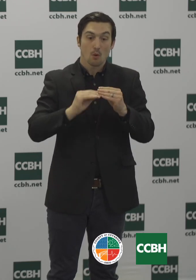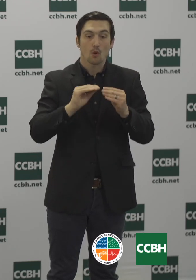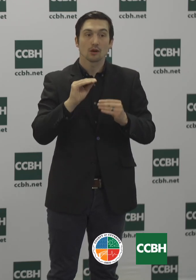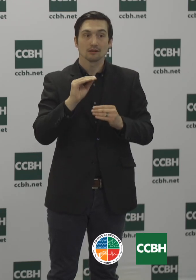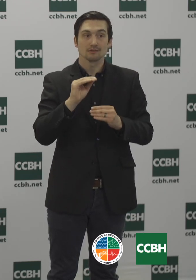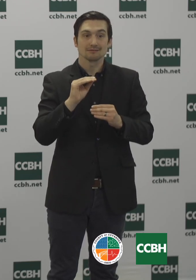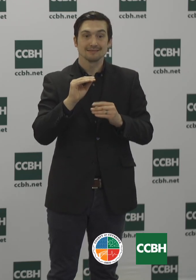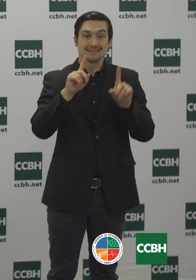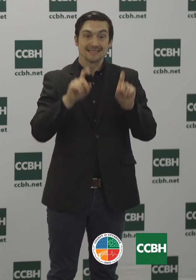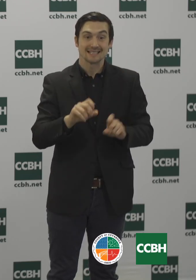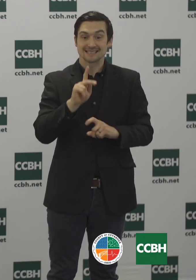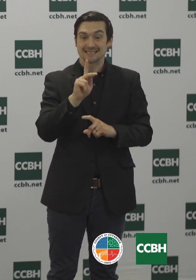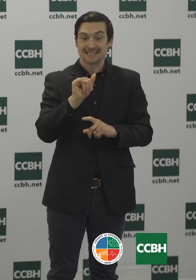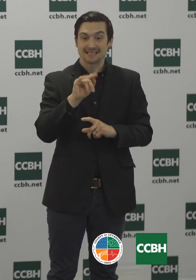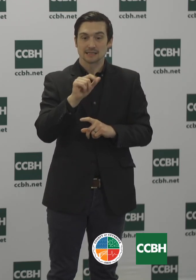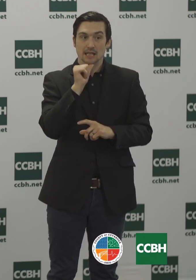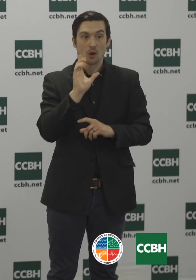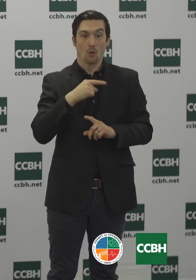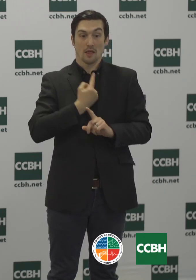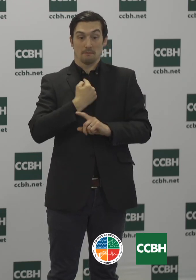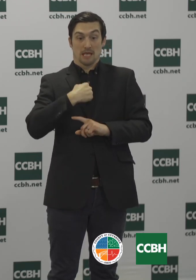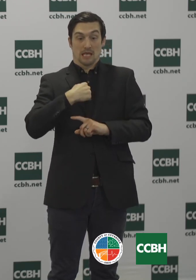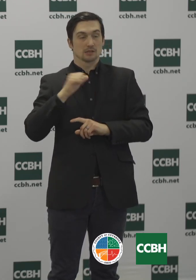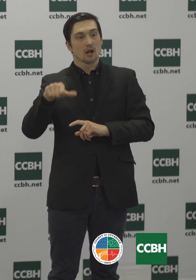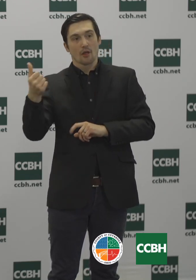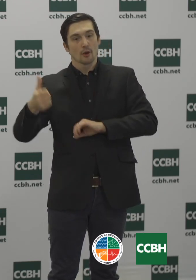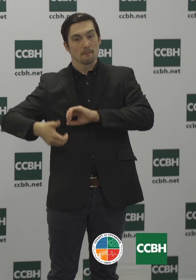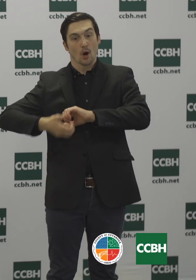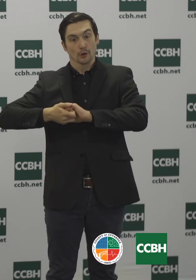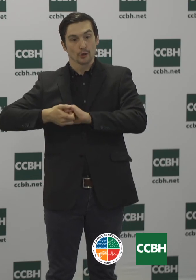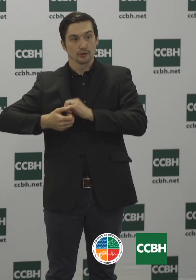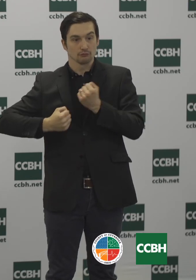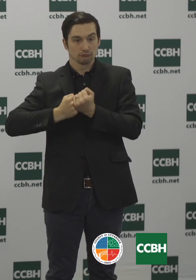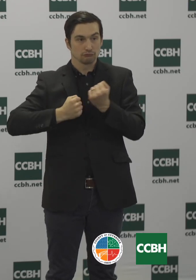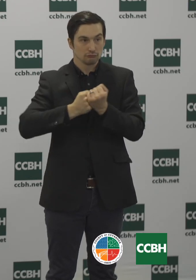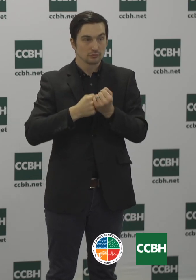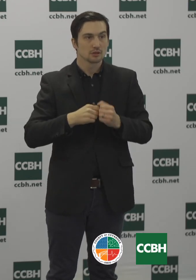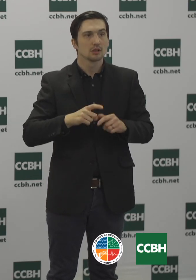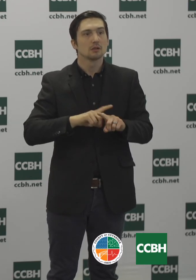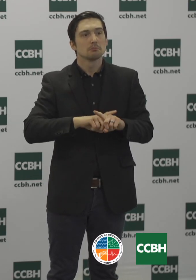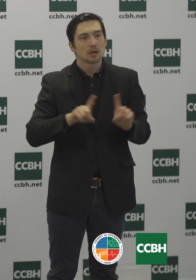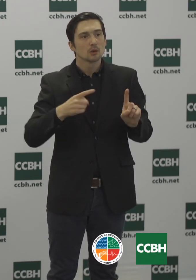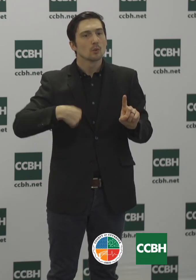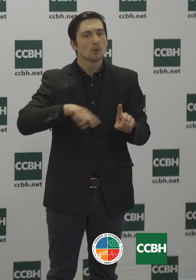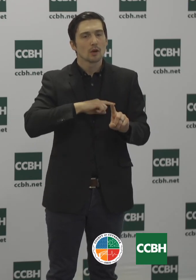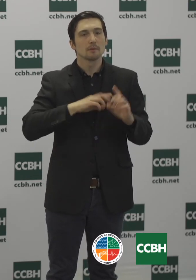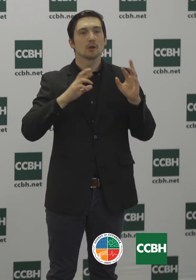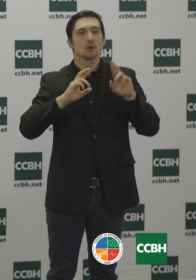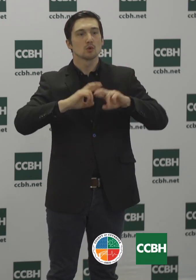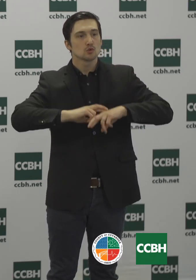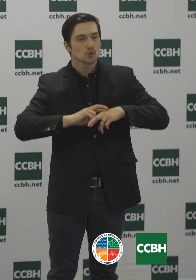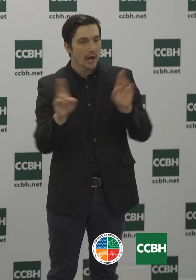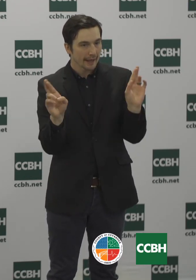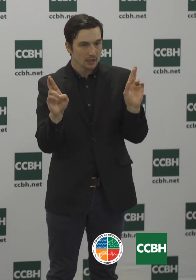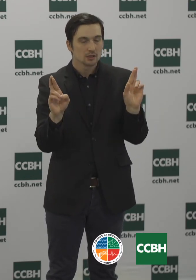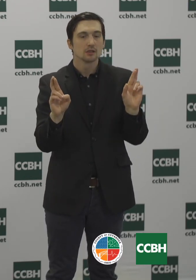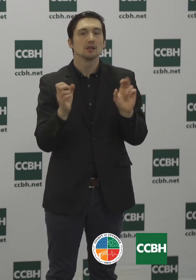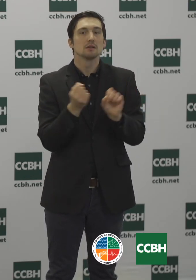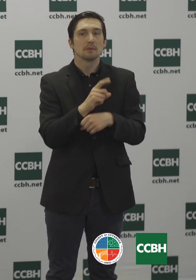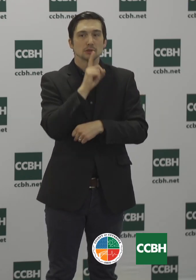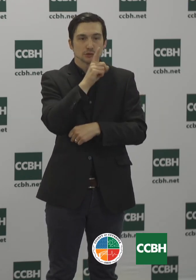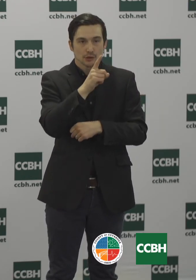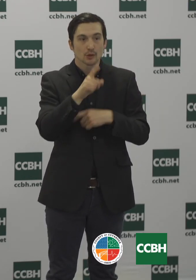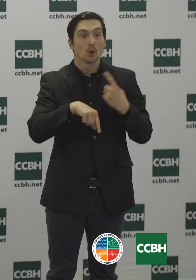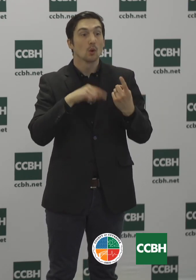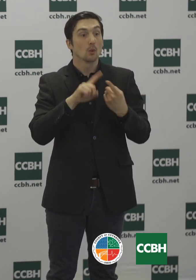me, but it's because of all these other folks who've come around us. But we wanted to be proactively ready to make this happen